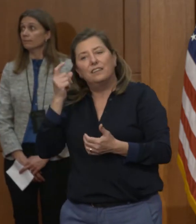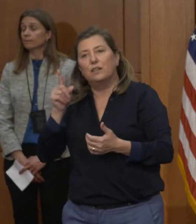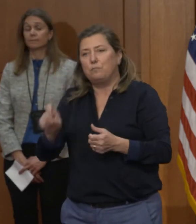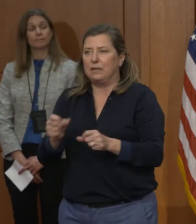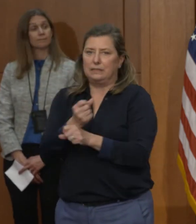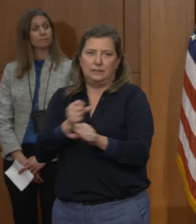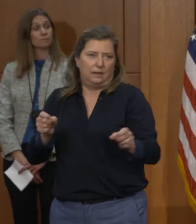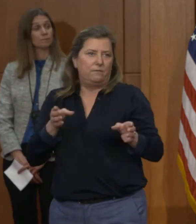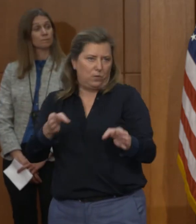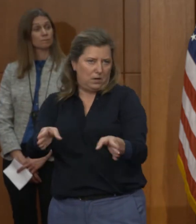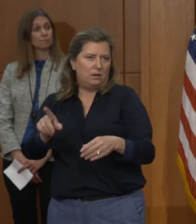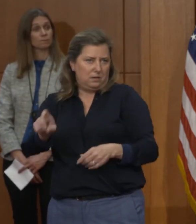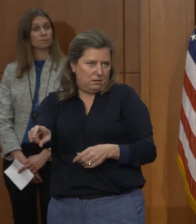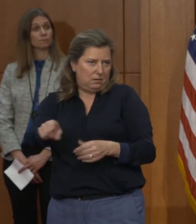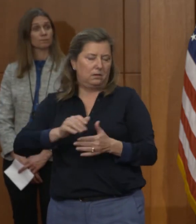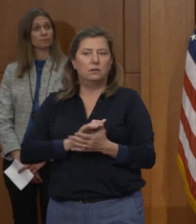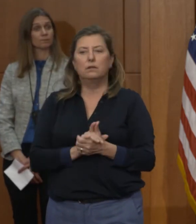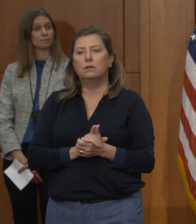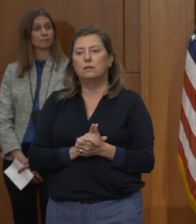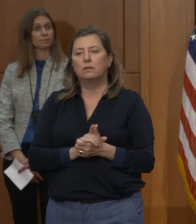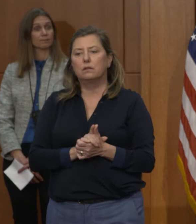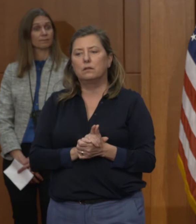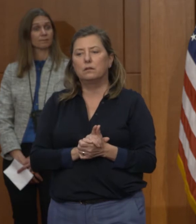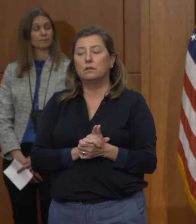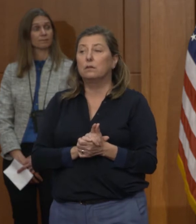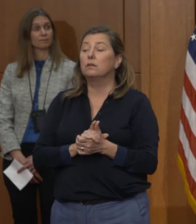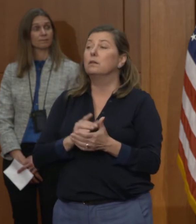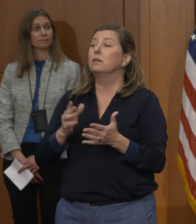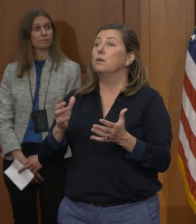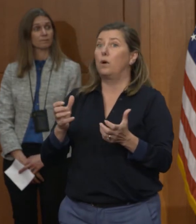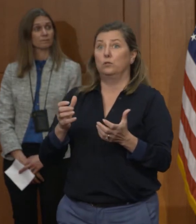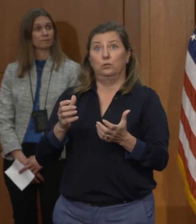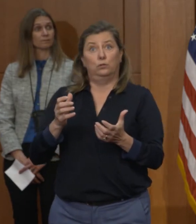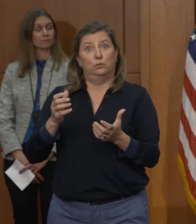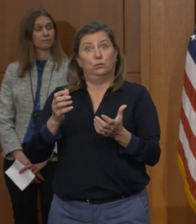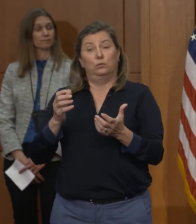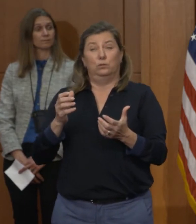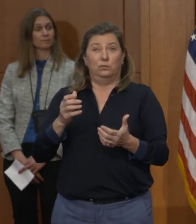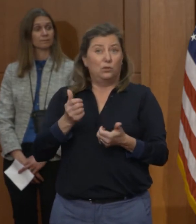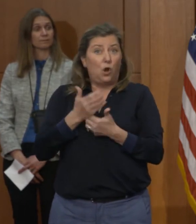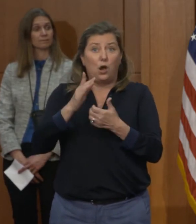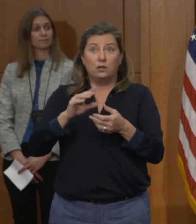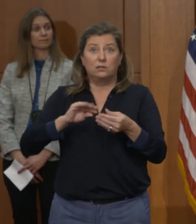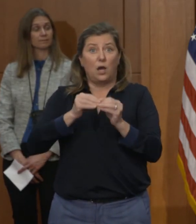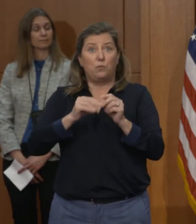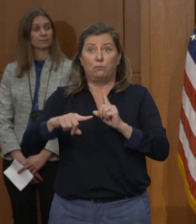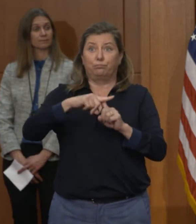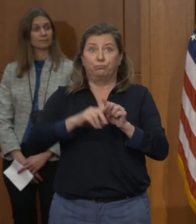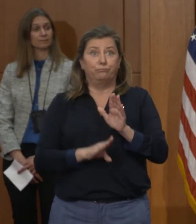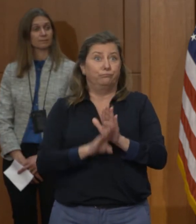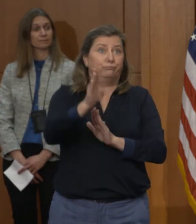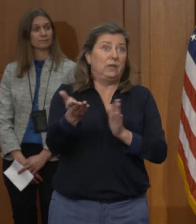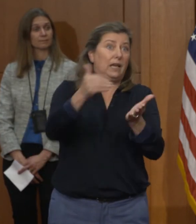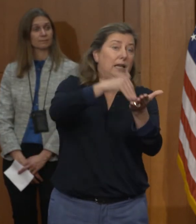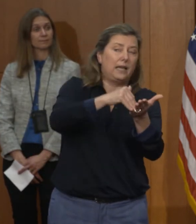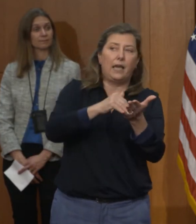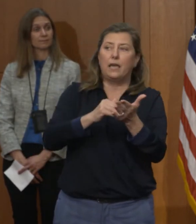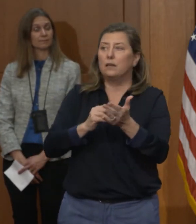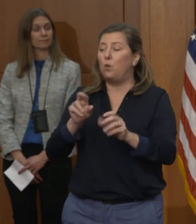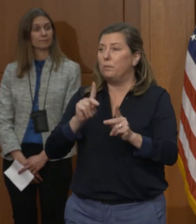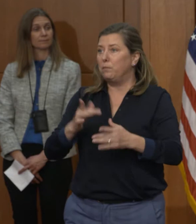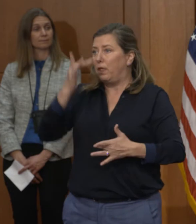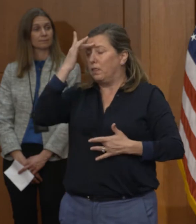a safe manner, one that seeks to avoid causing a spike in cases or a surge our hospitals cannot